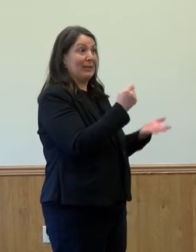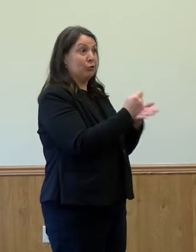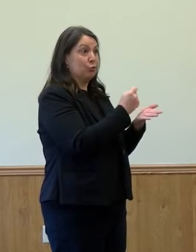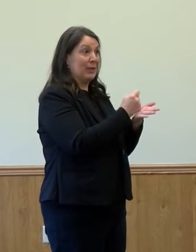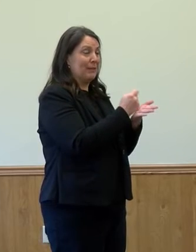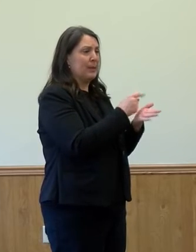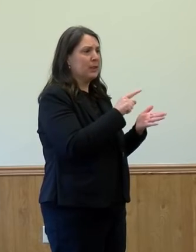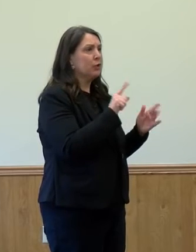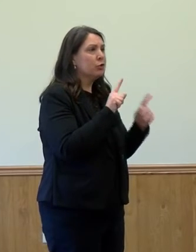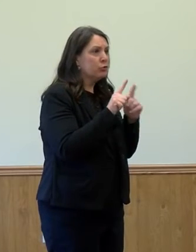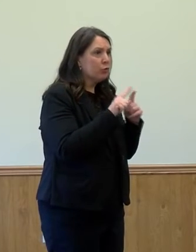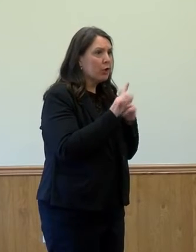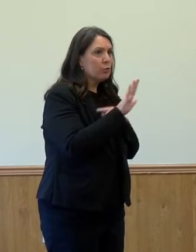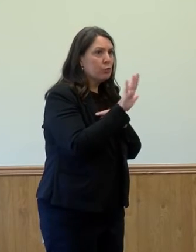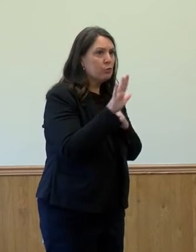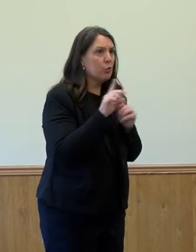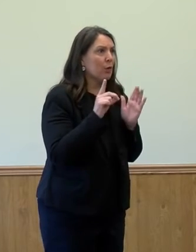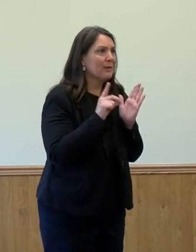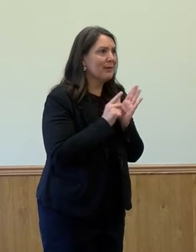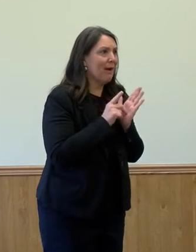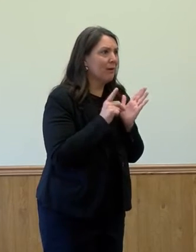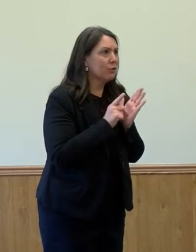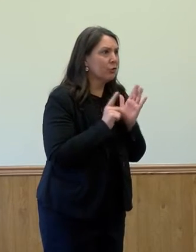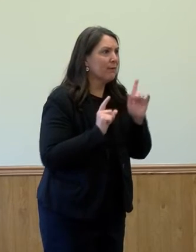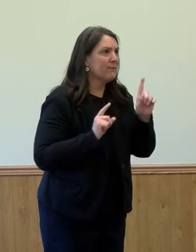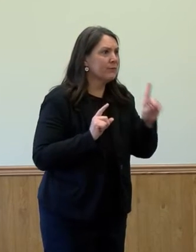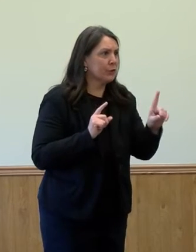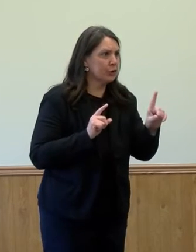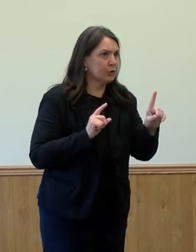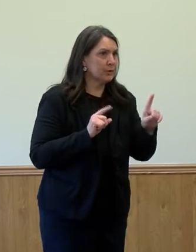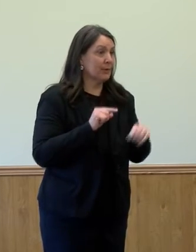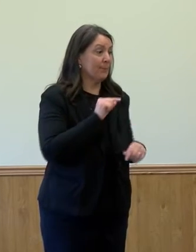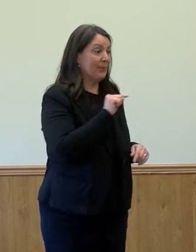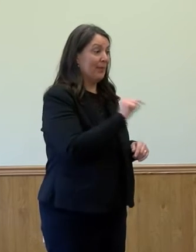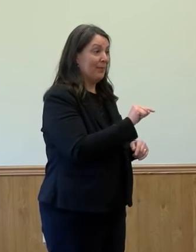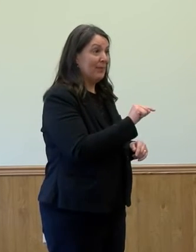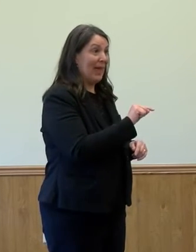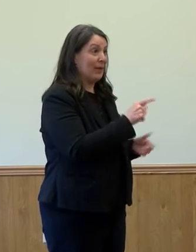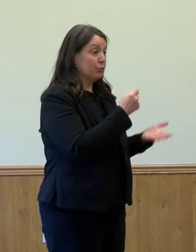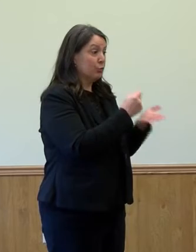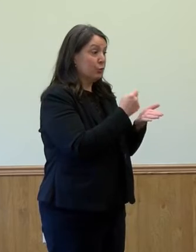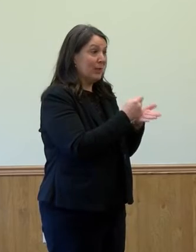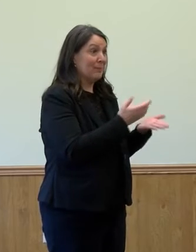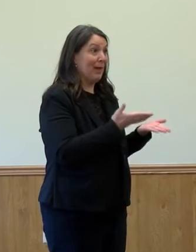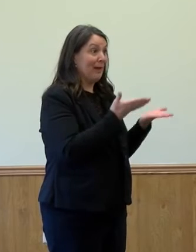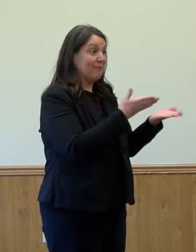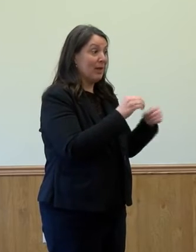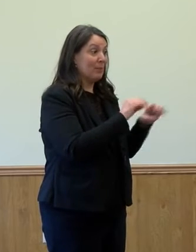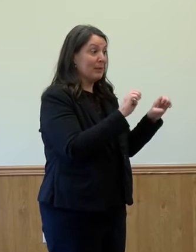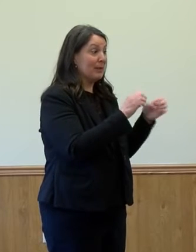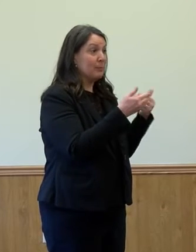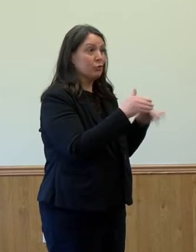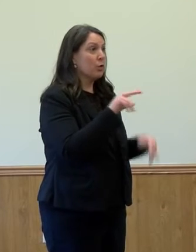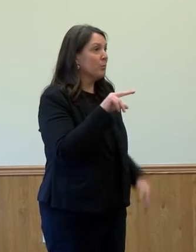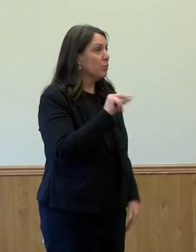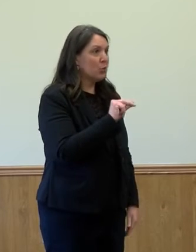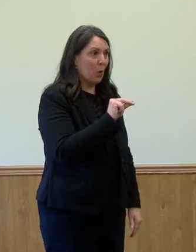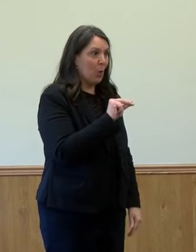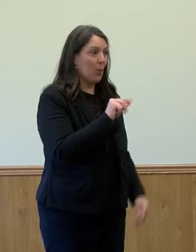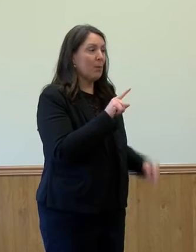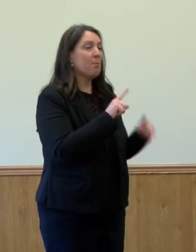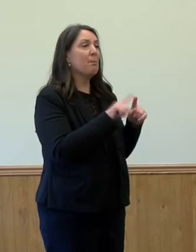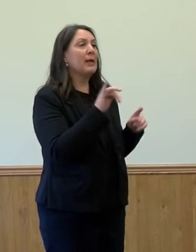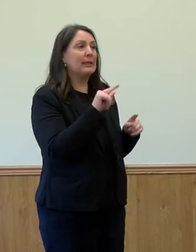their primary care provider. This treatment is not available in our emergency departments, but is